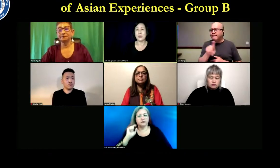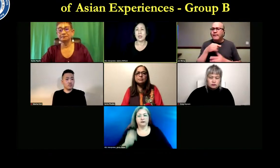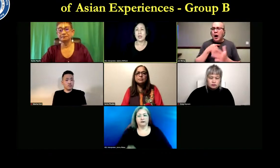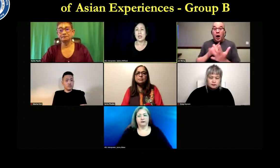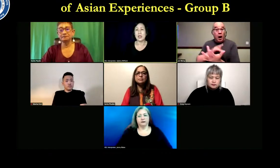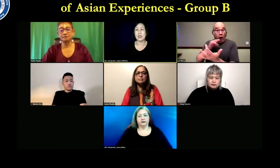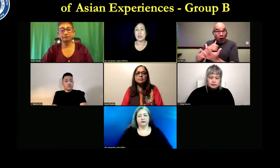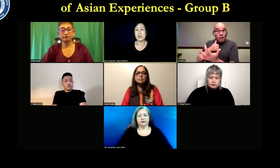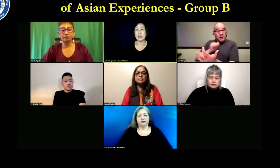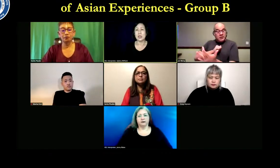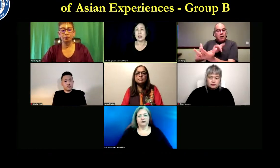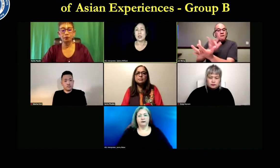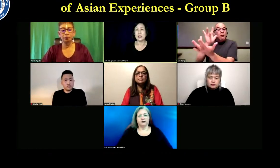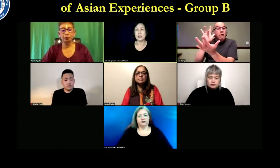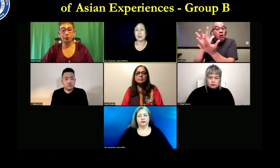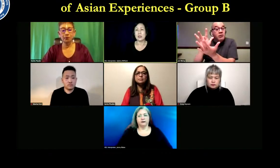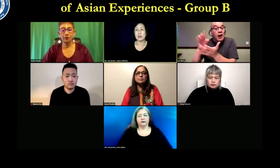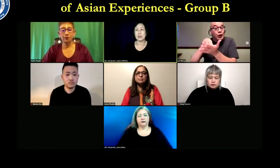off.